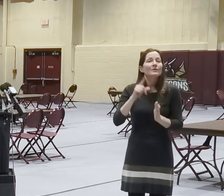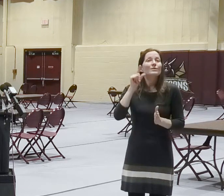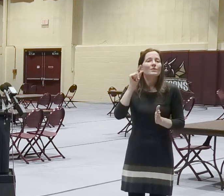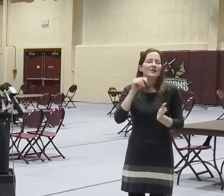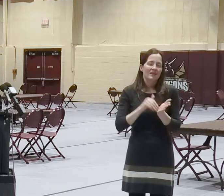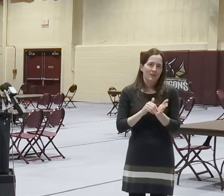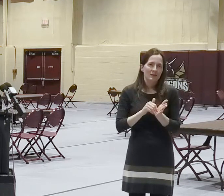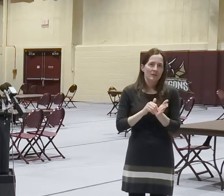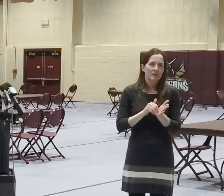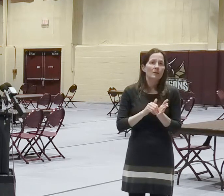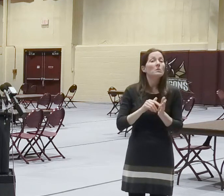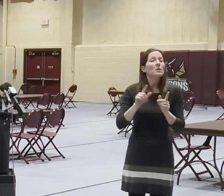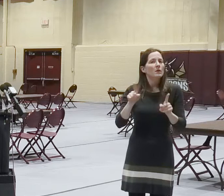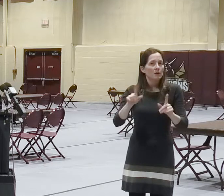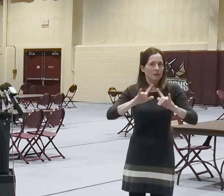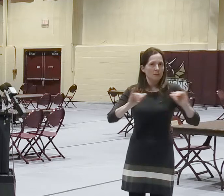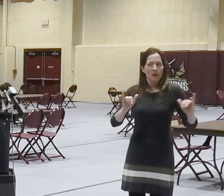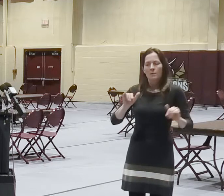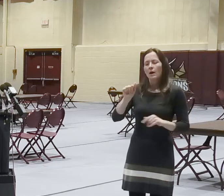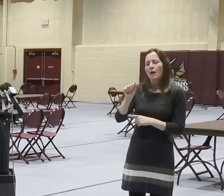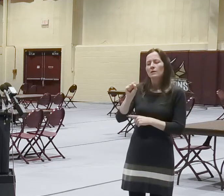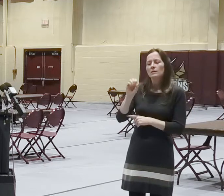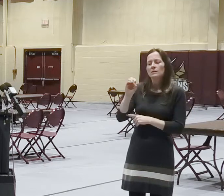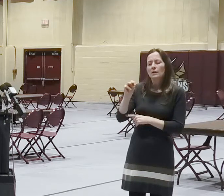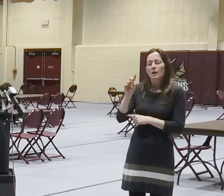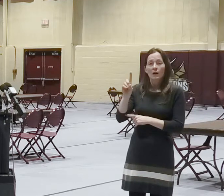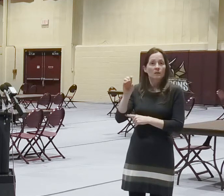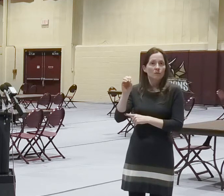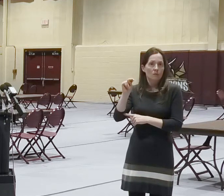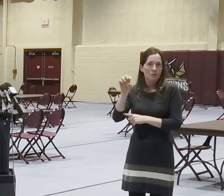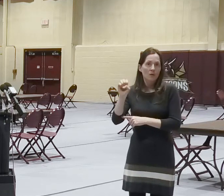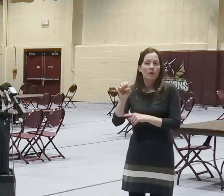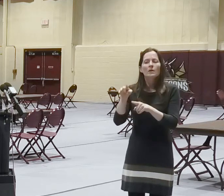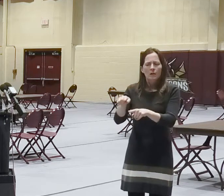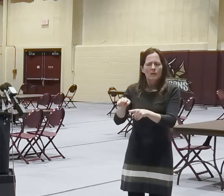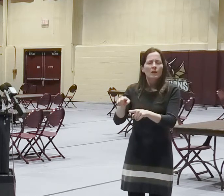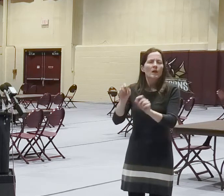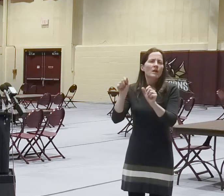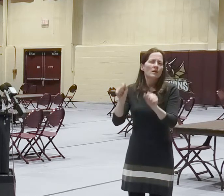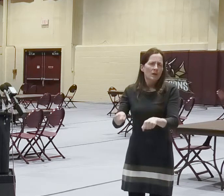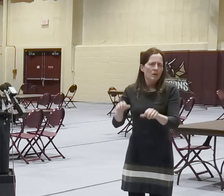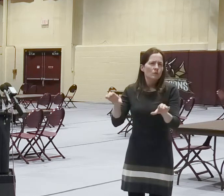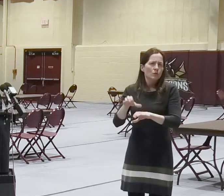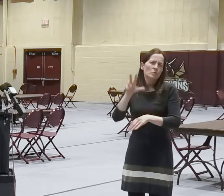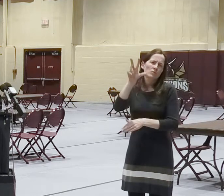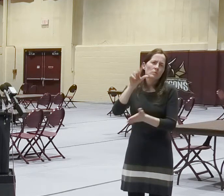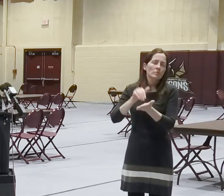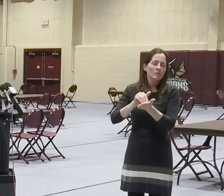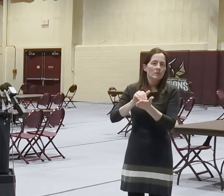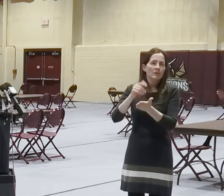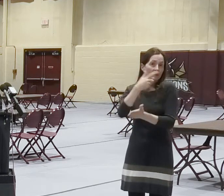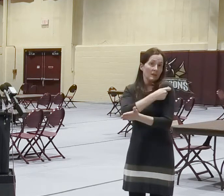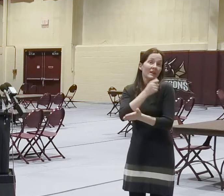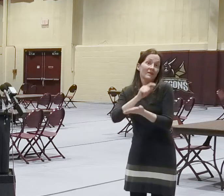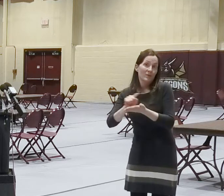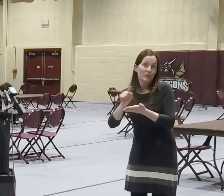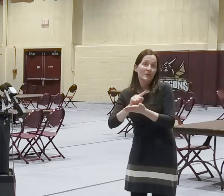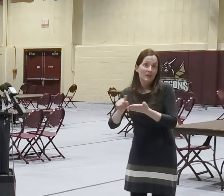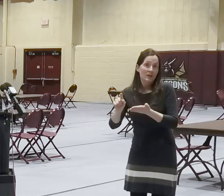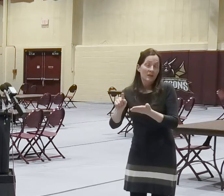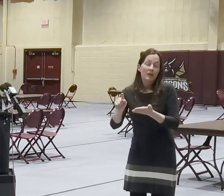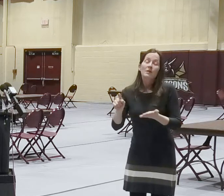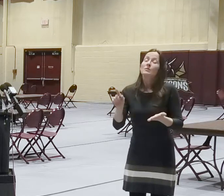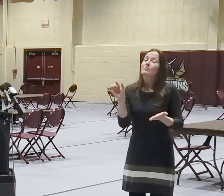Ascend 1, which can administer approximately 3,000 vaccinations a week. And then we will expand it to